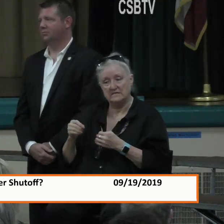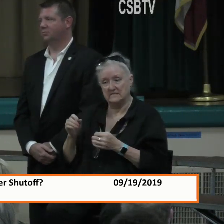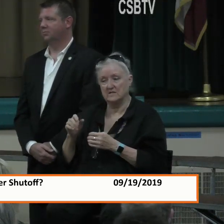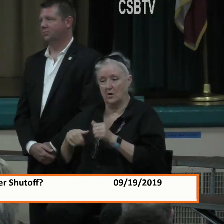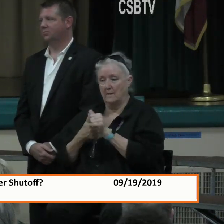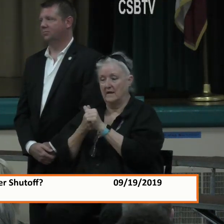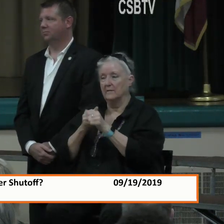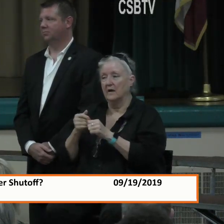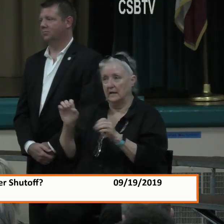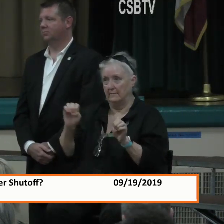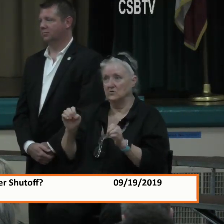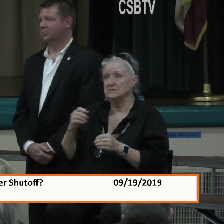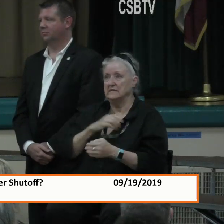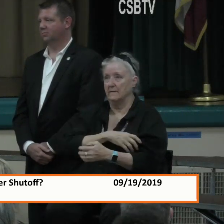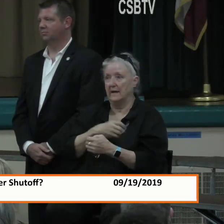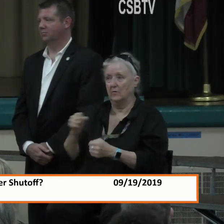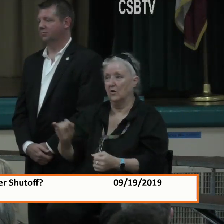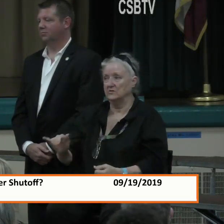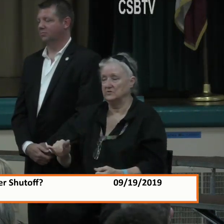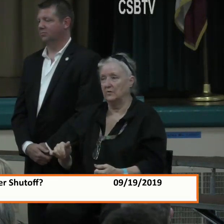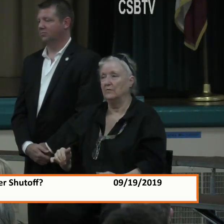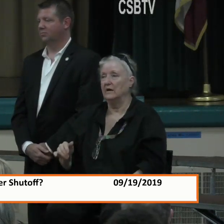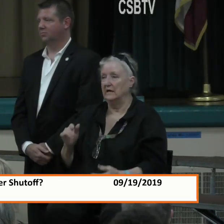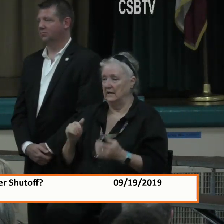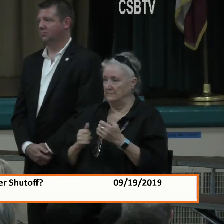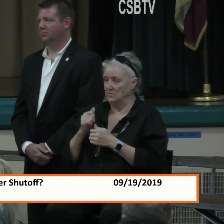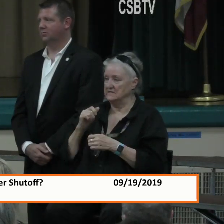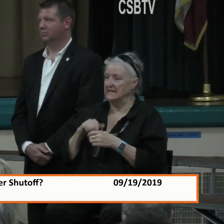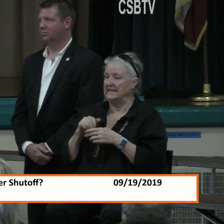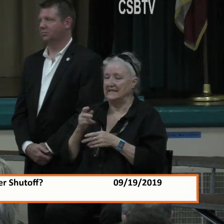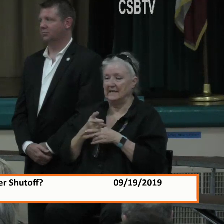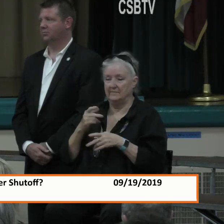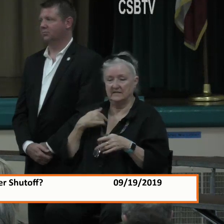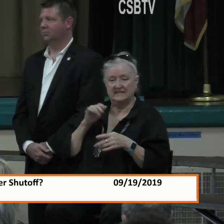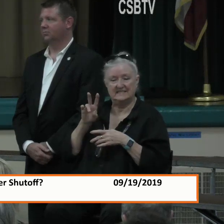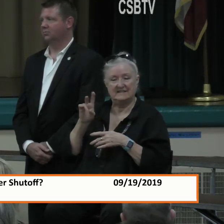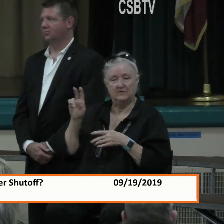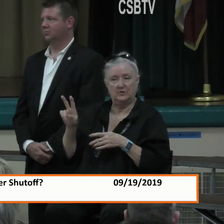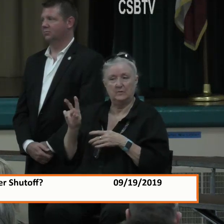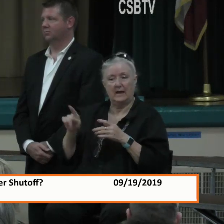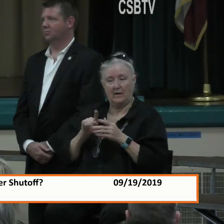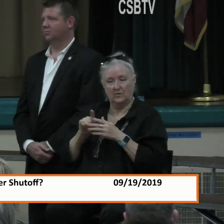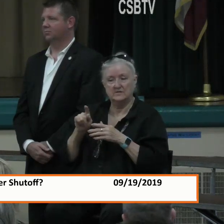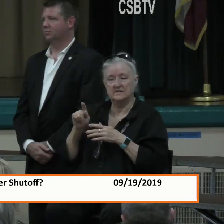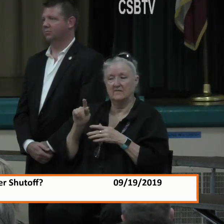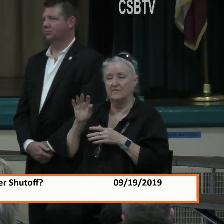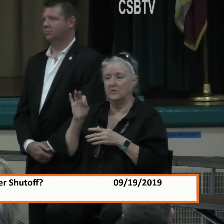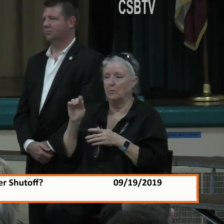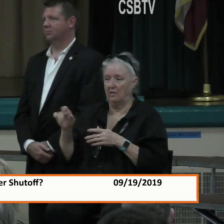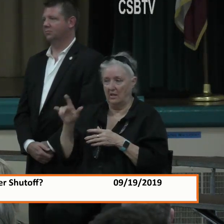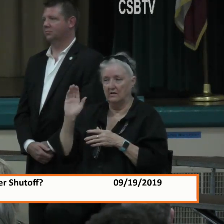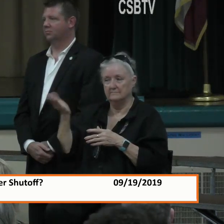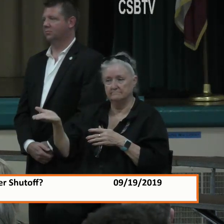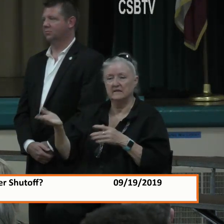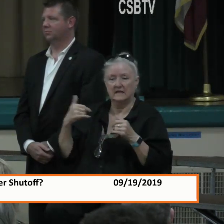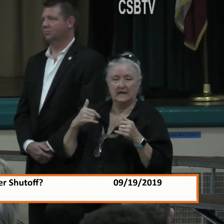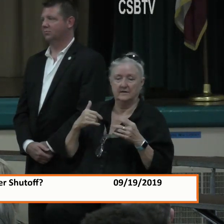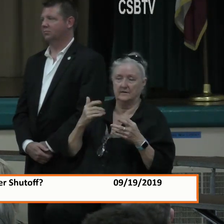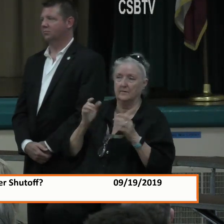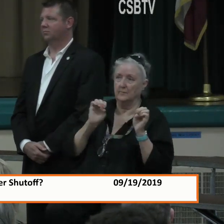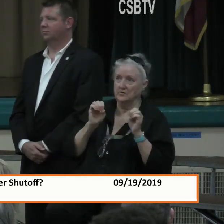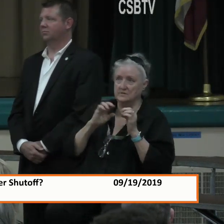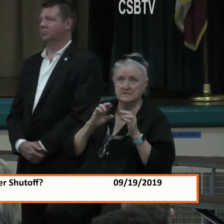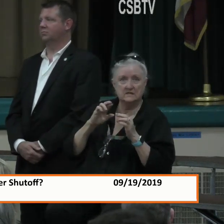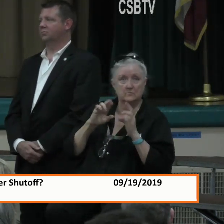by emergency power also. You know, and we usually keep at least 72 hours of fuel on board, and we have emergency